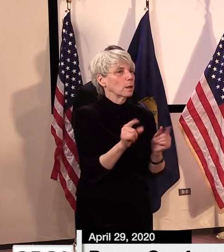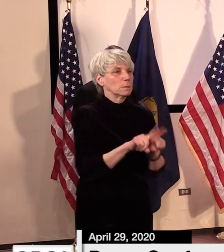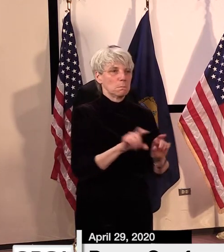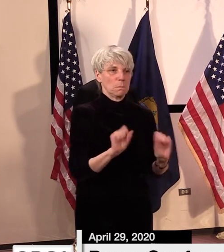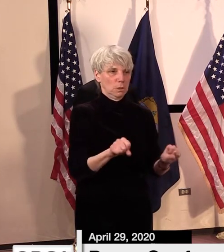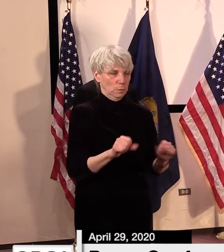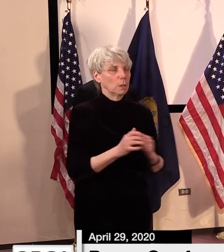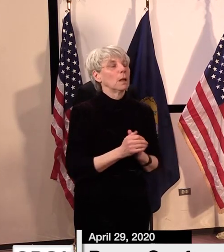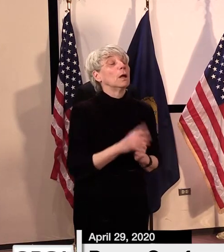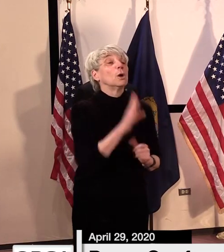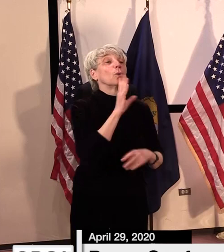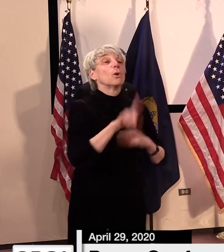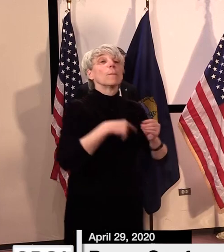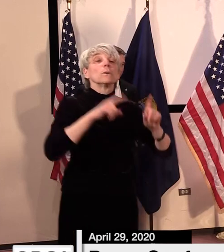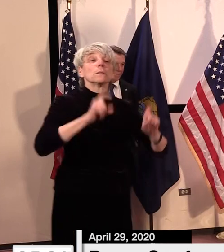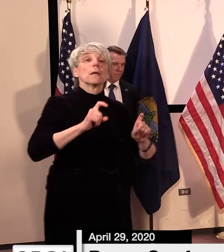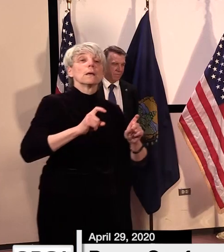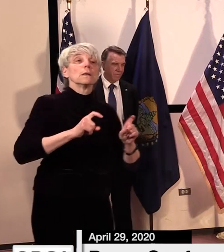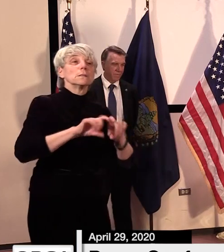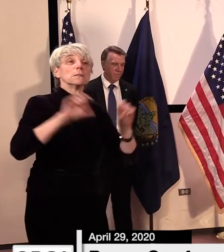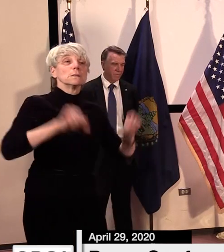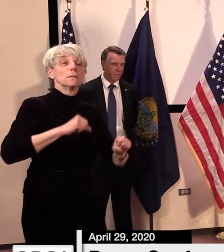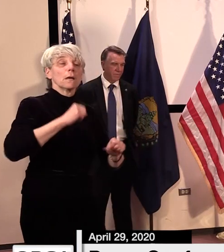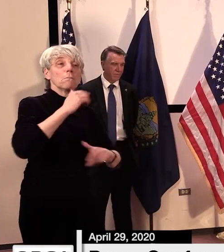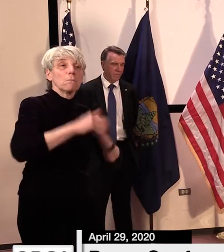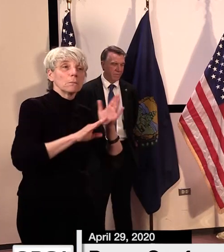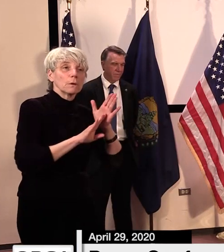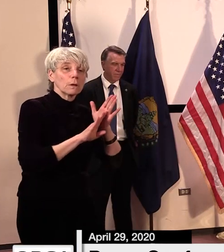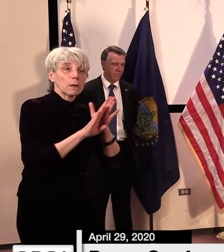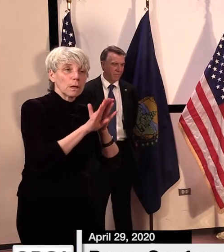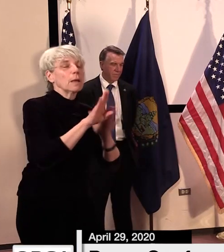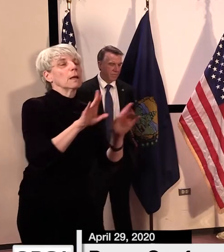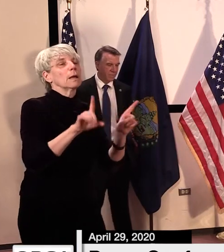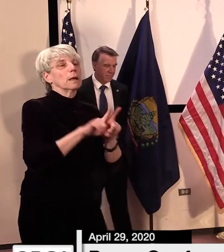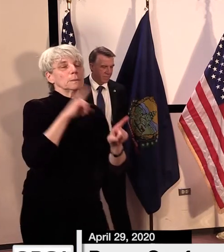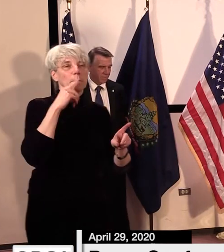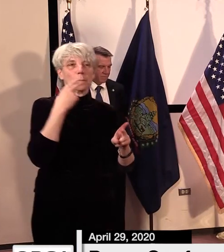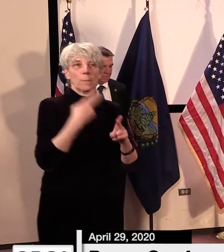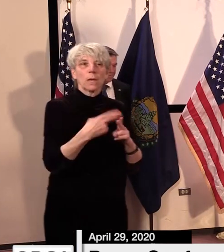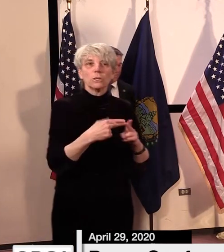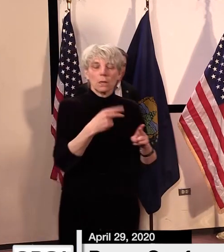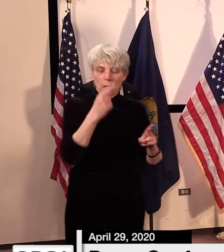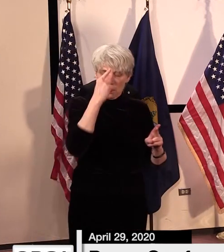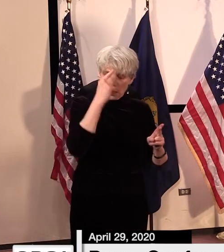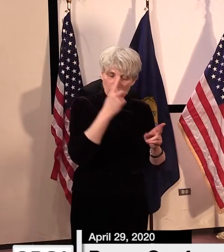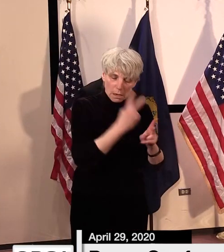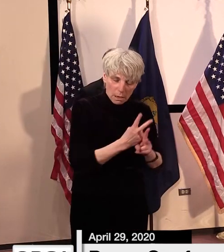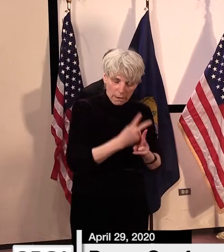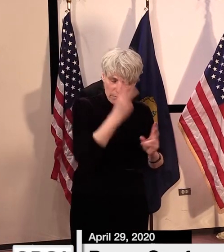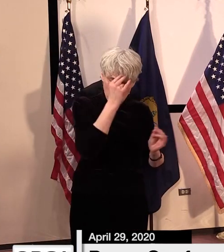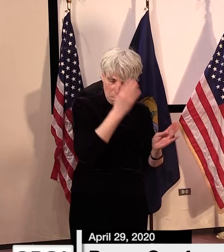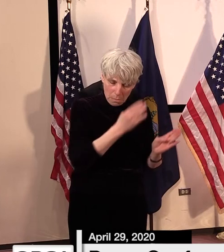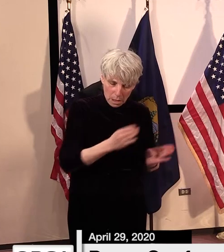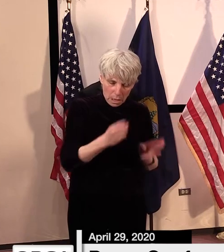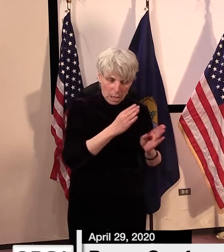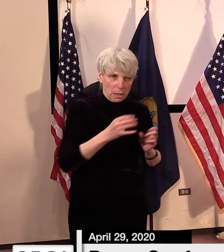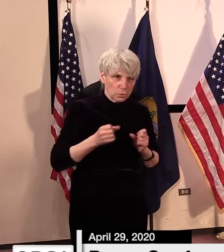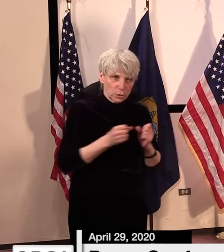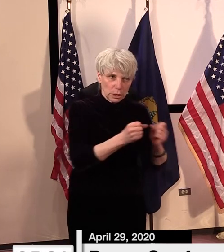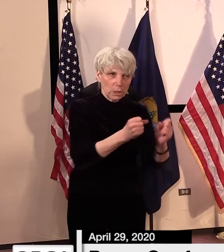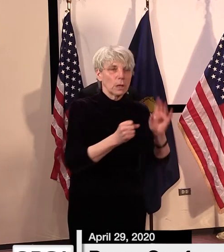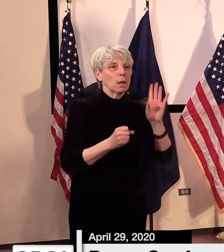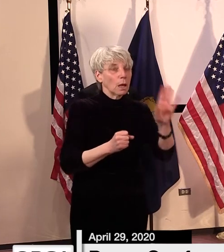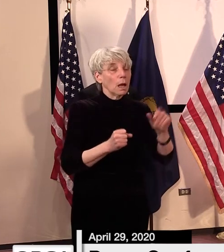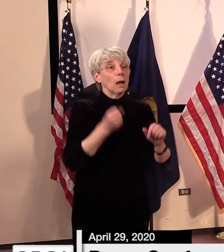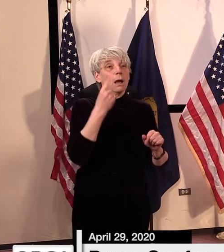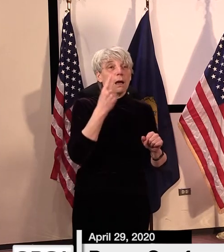of the testing, it's really been, as I mentioned, very strategic. There isn't a